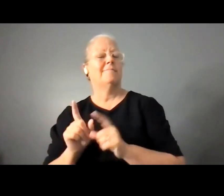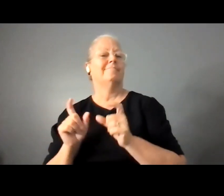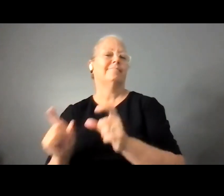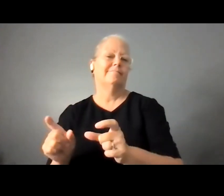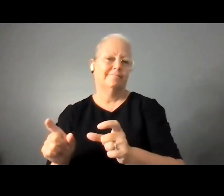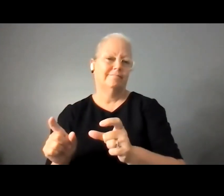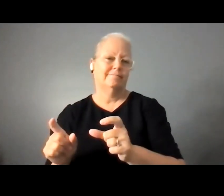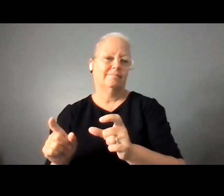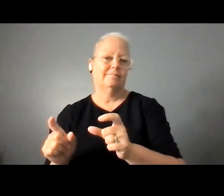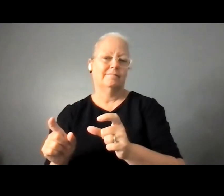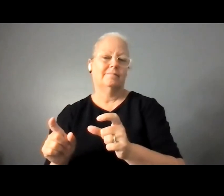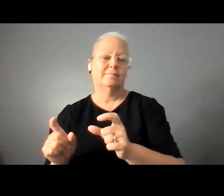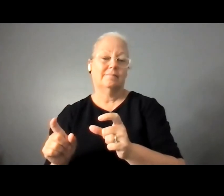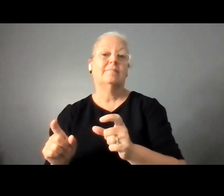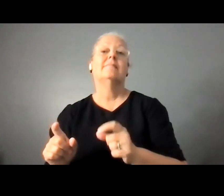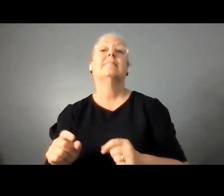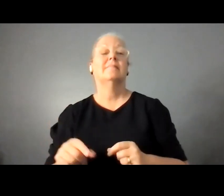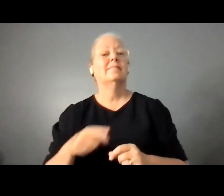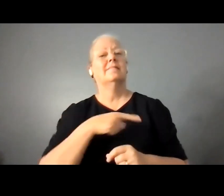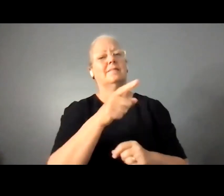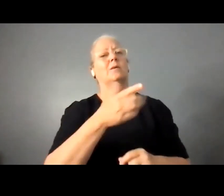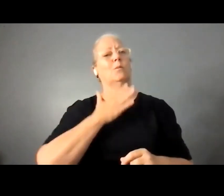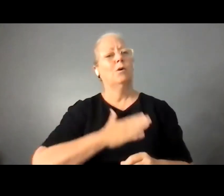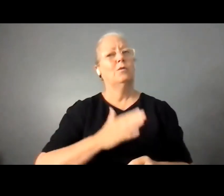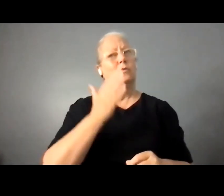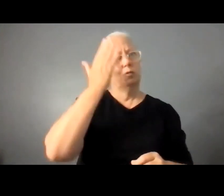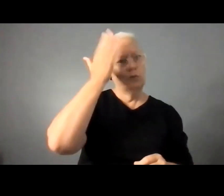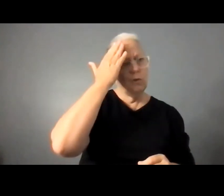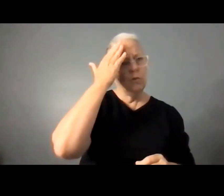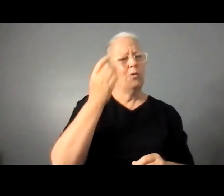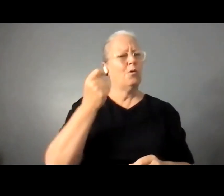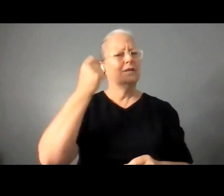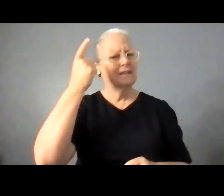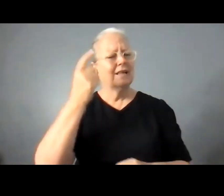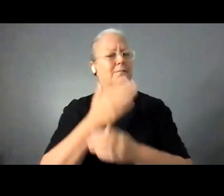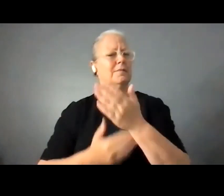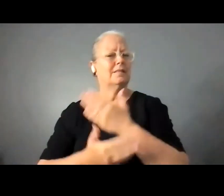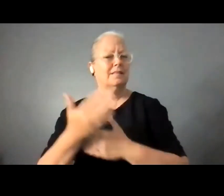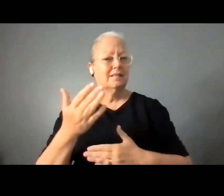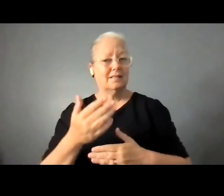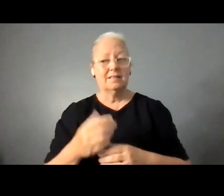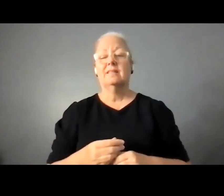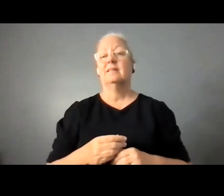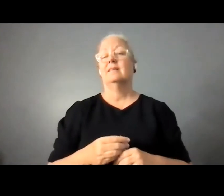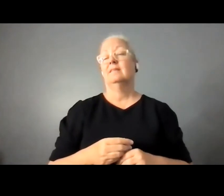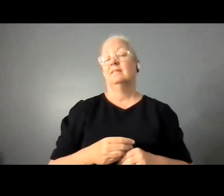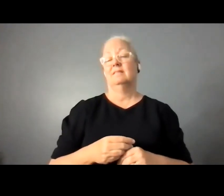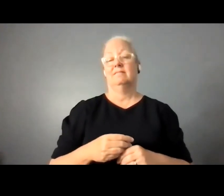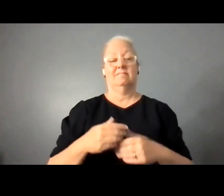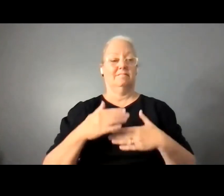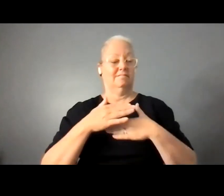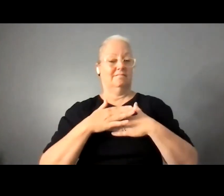see what disability is like. Is what you're saying. When we don't have this sensitivity, this